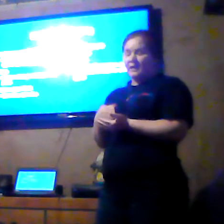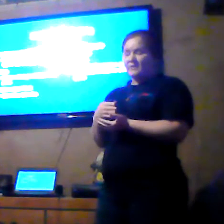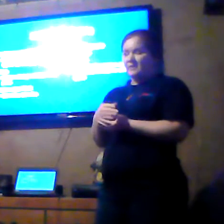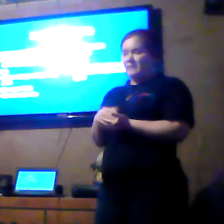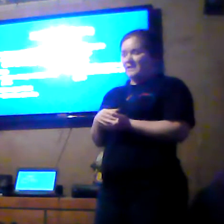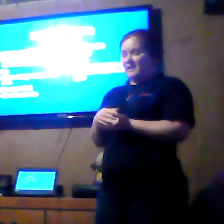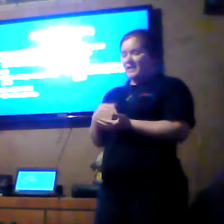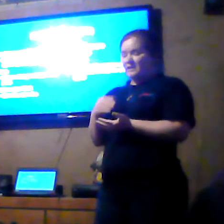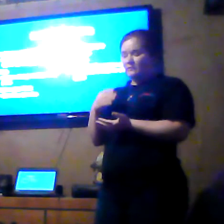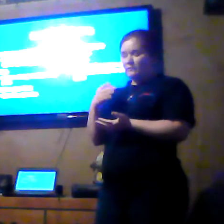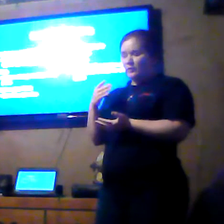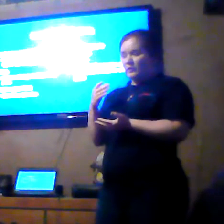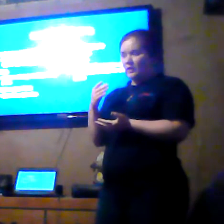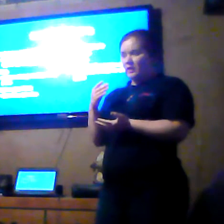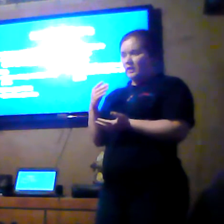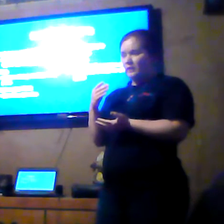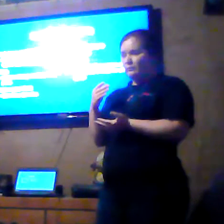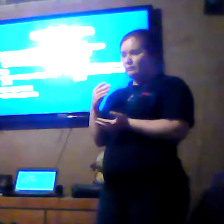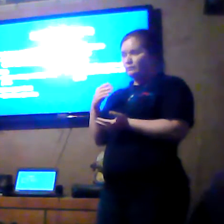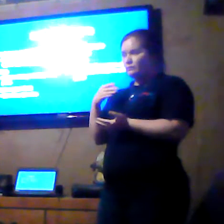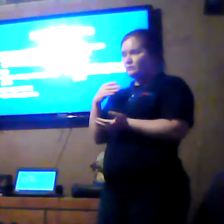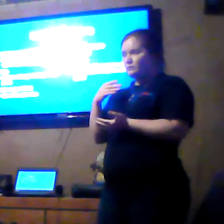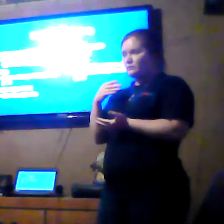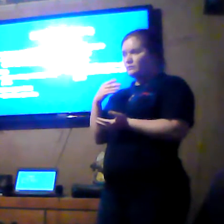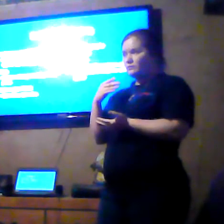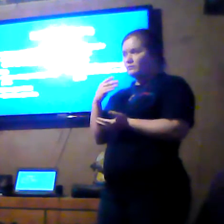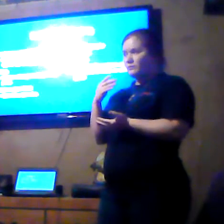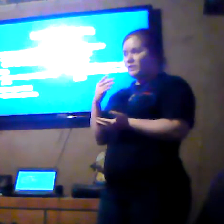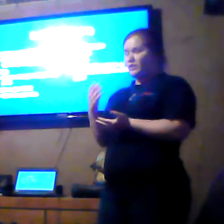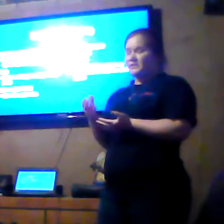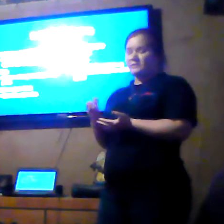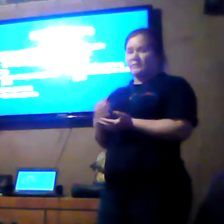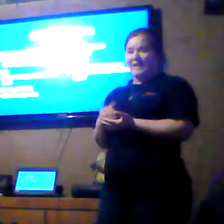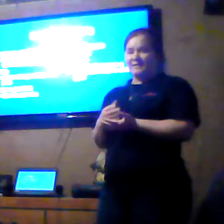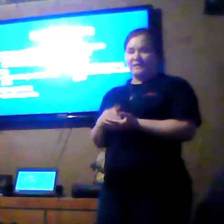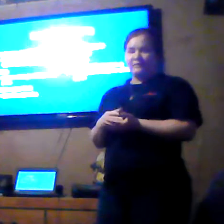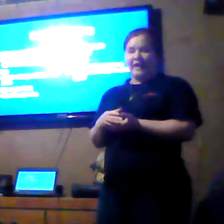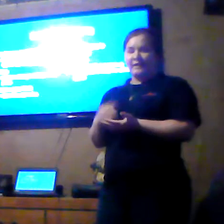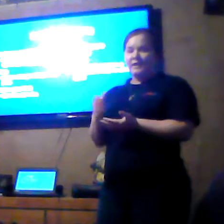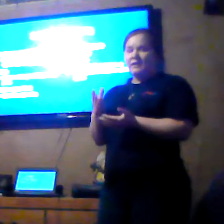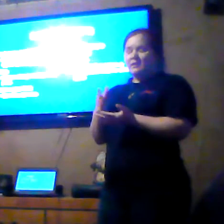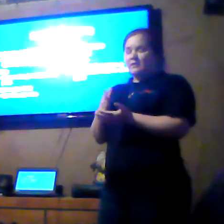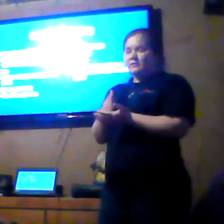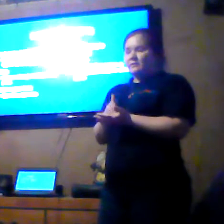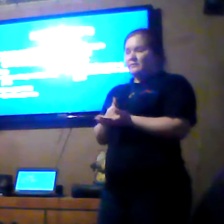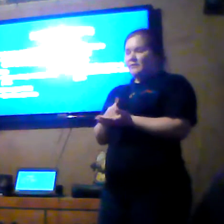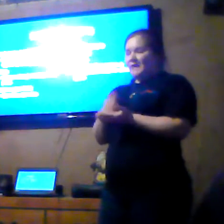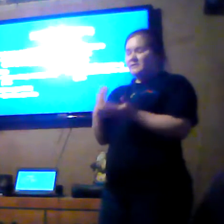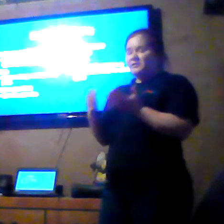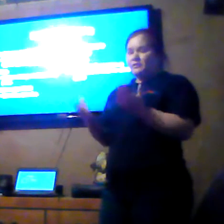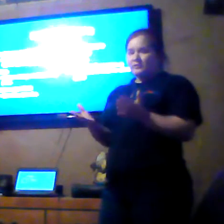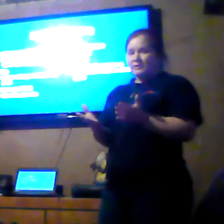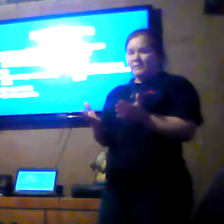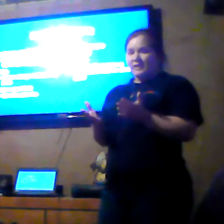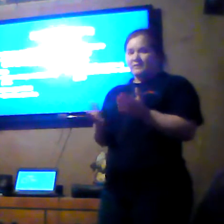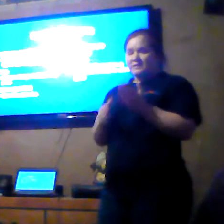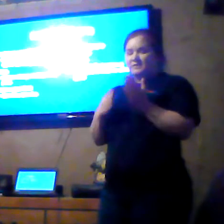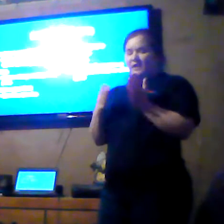that it may take for the organism to be identified, that's 2 to 3 months of